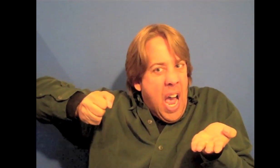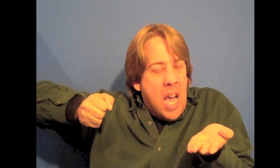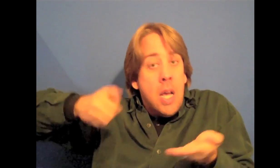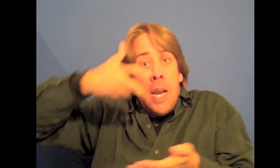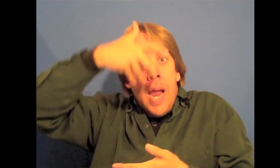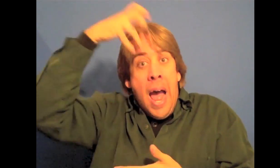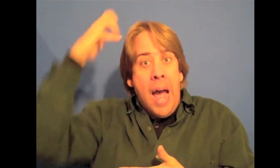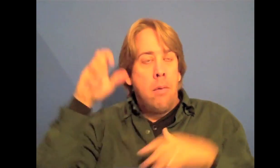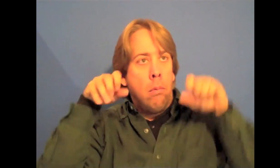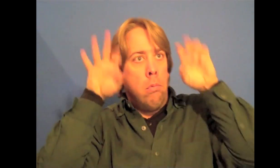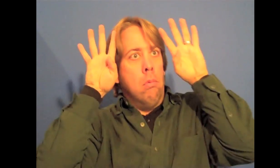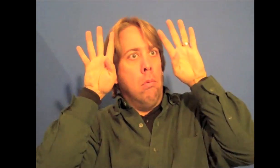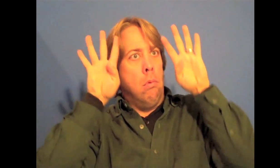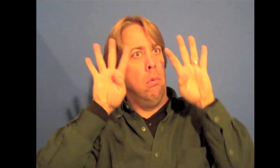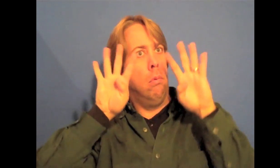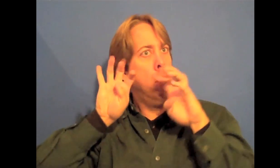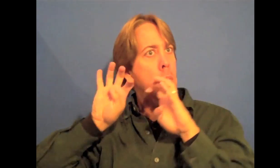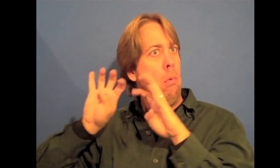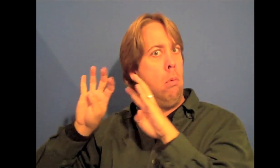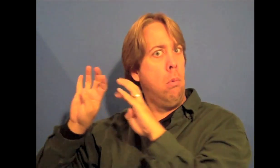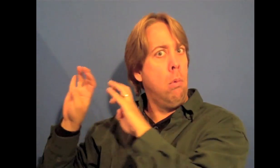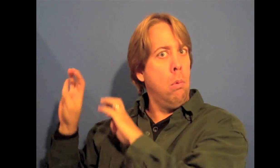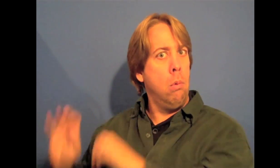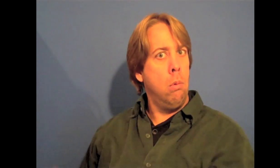cowered in his den.